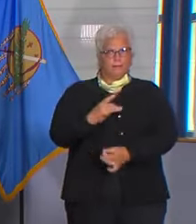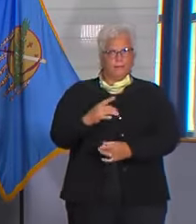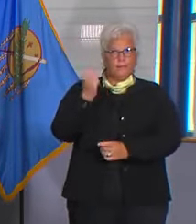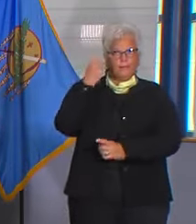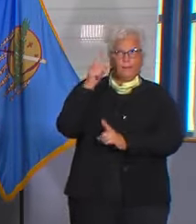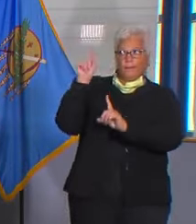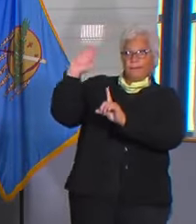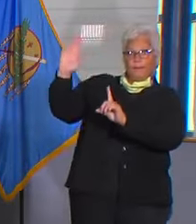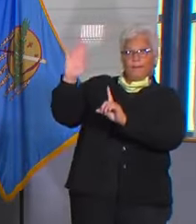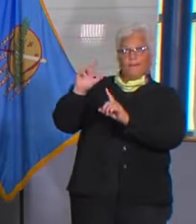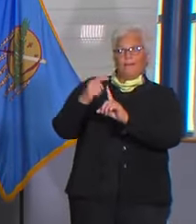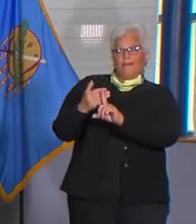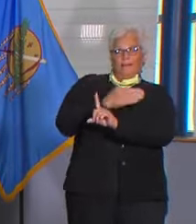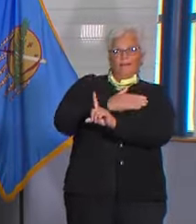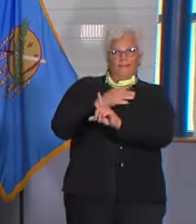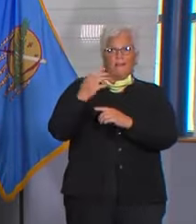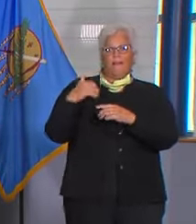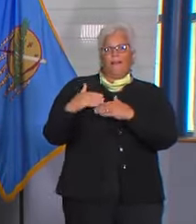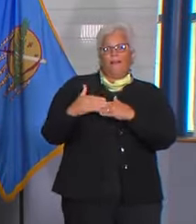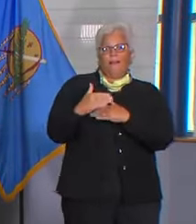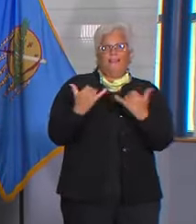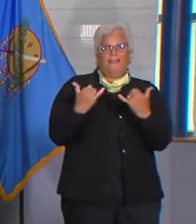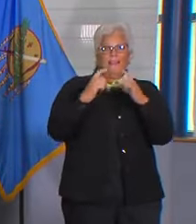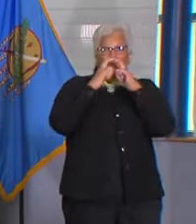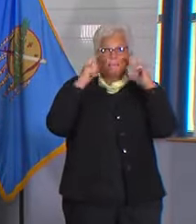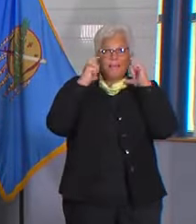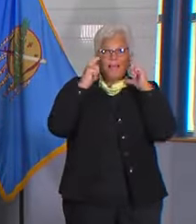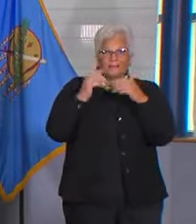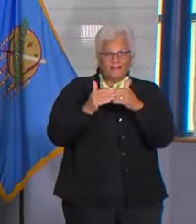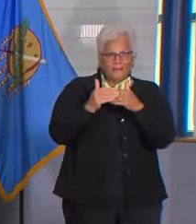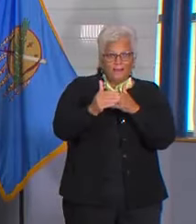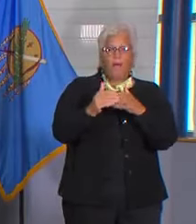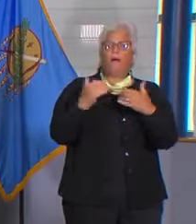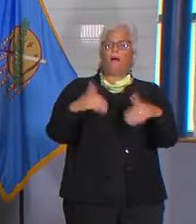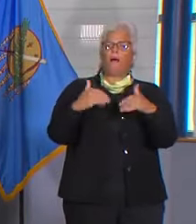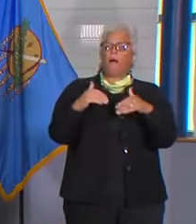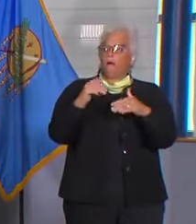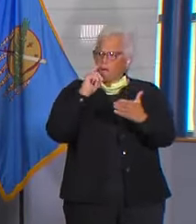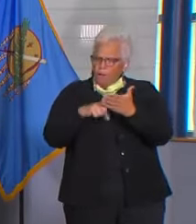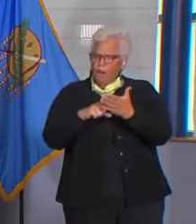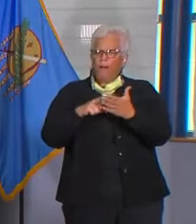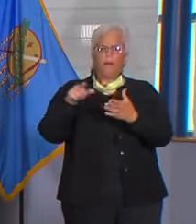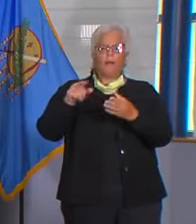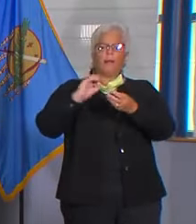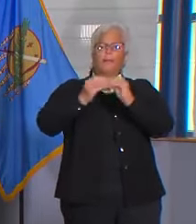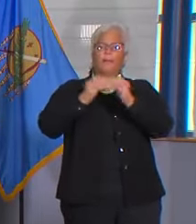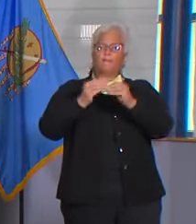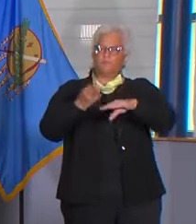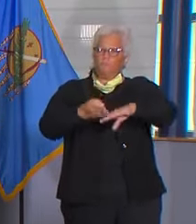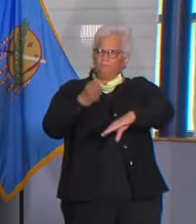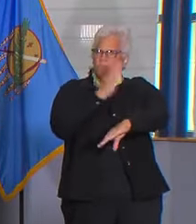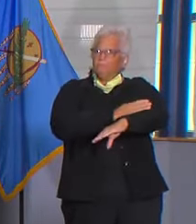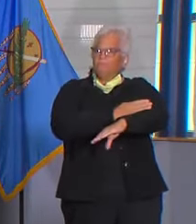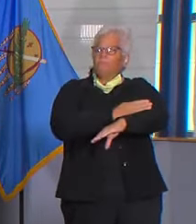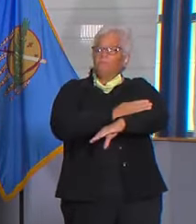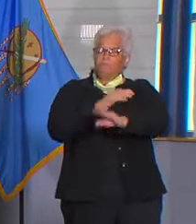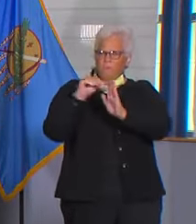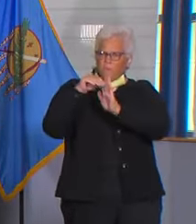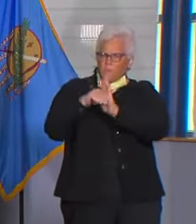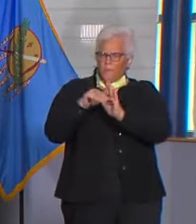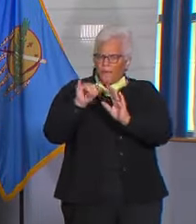I absolutely recommend that Tulsa County do the same. I have seen growing evidence of the effects of cities with mask mandates versus